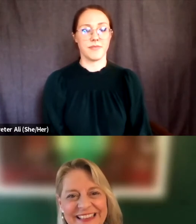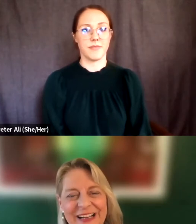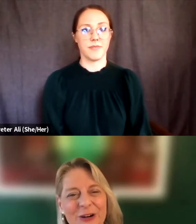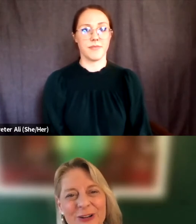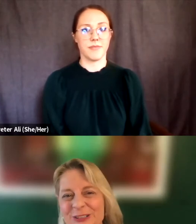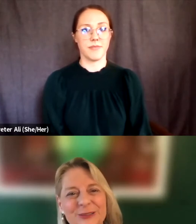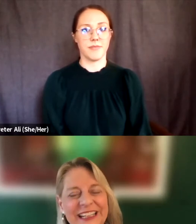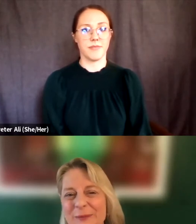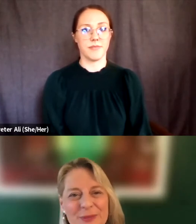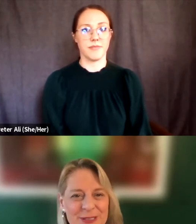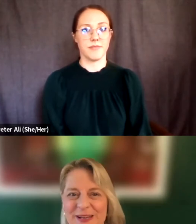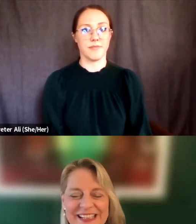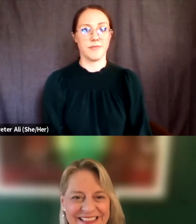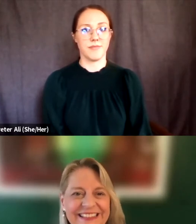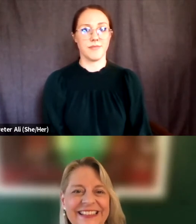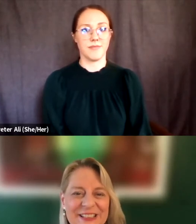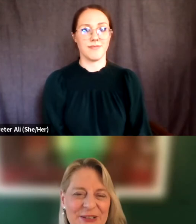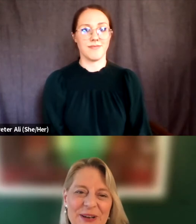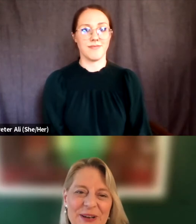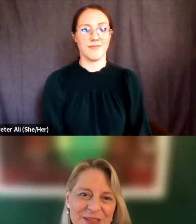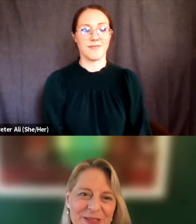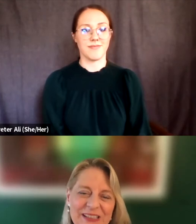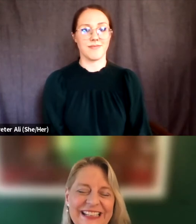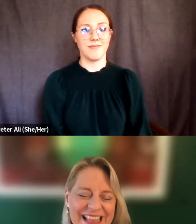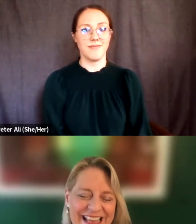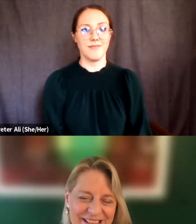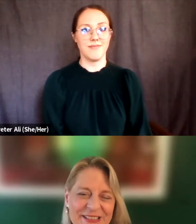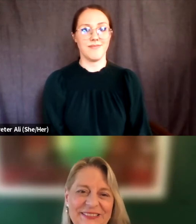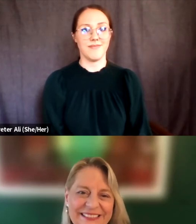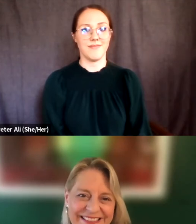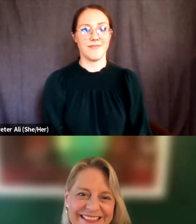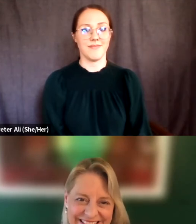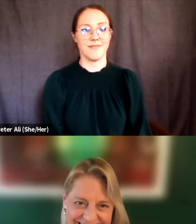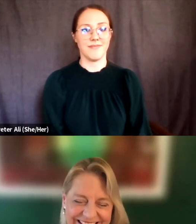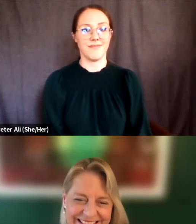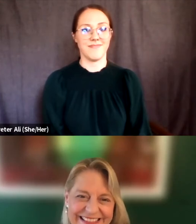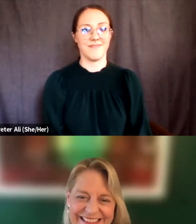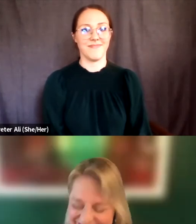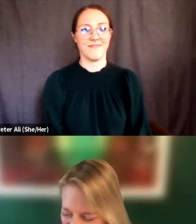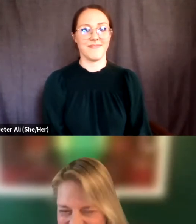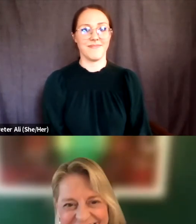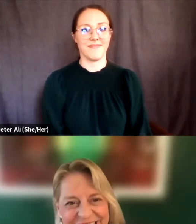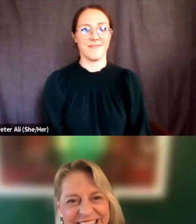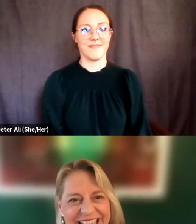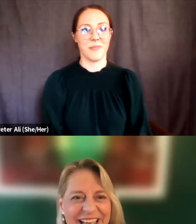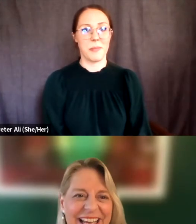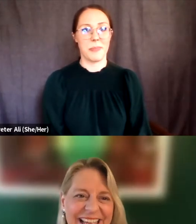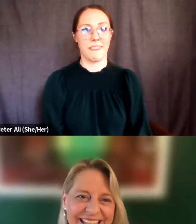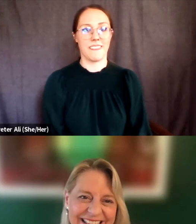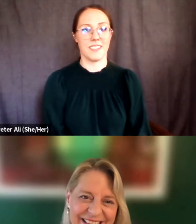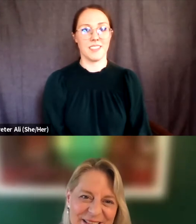space, and that also lit up the space. So I just want to say that to you. Oh, thank you so